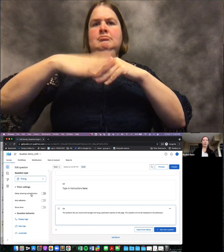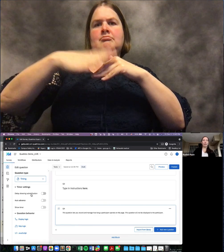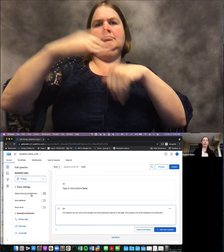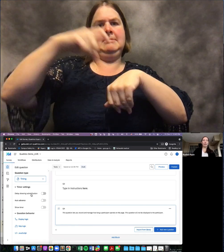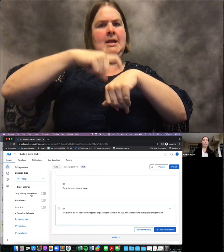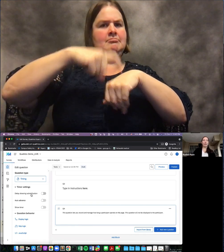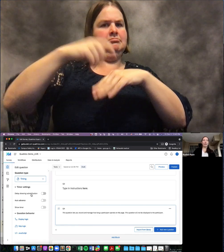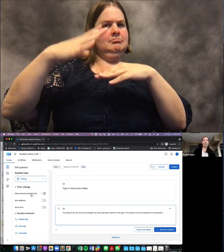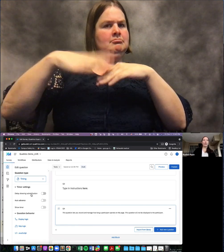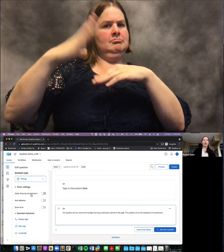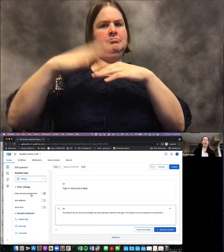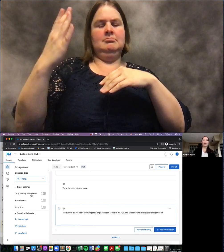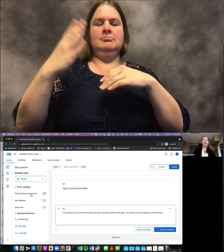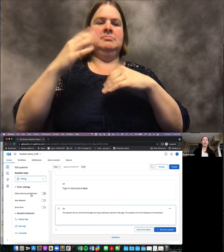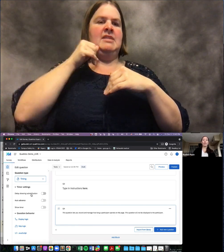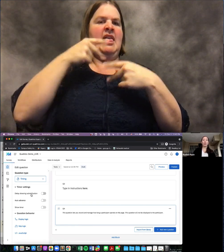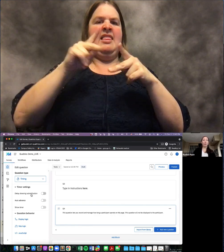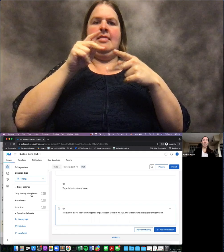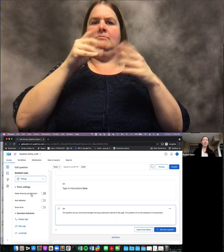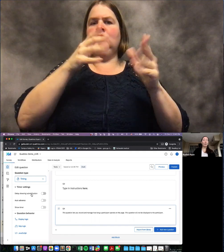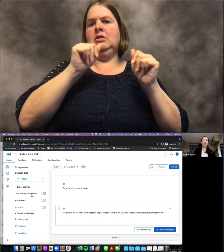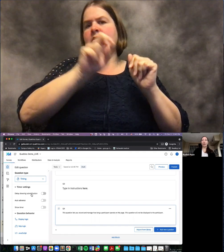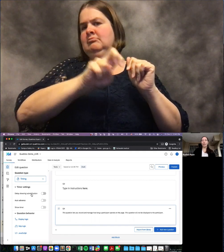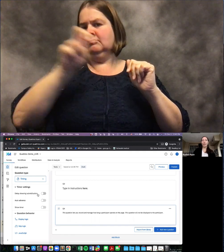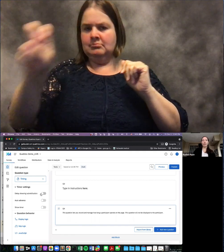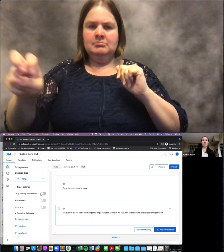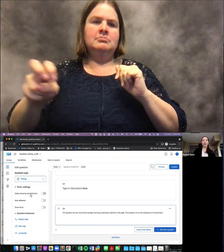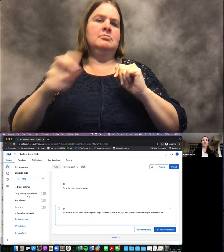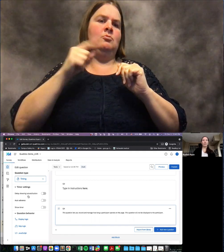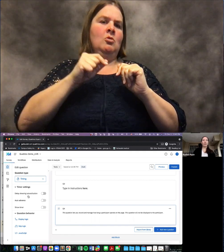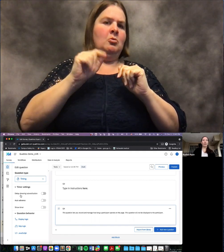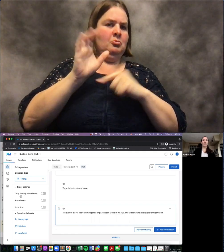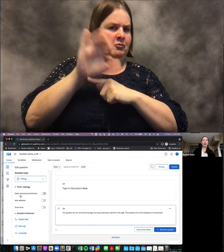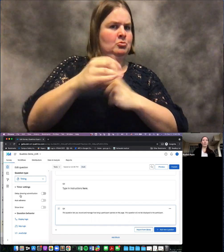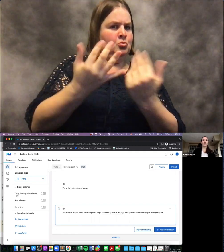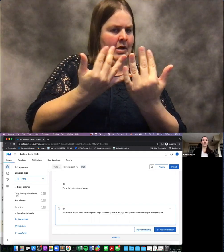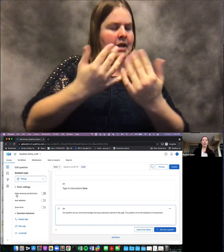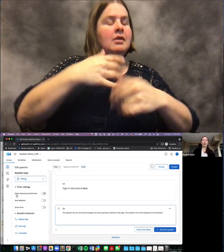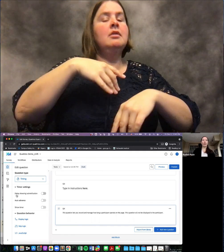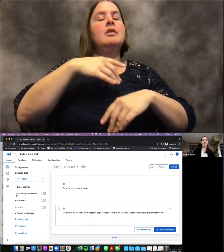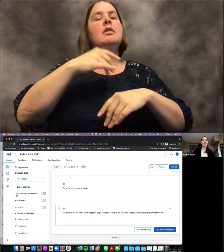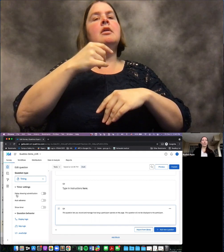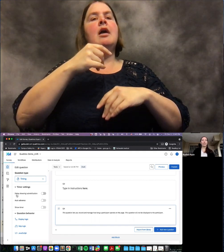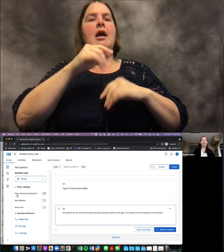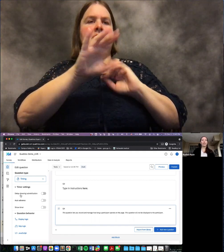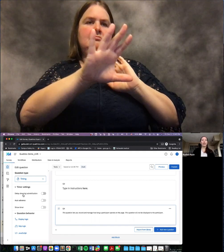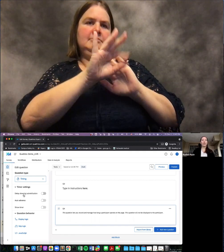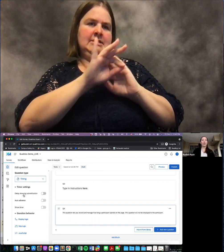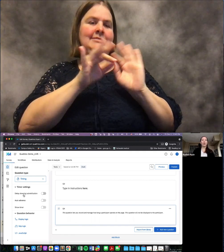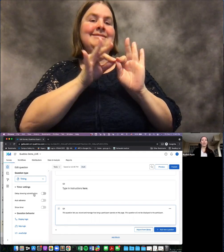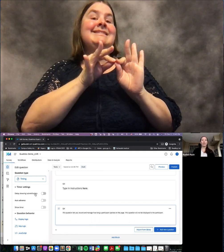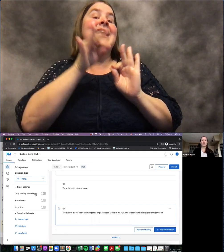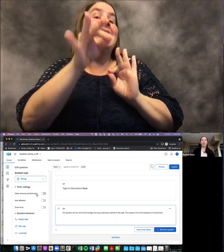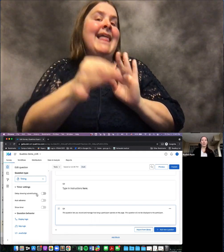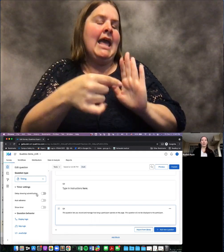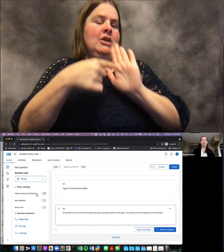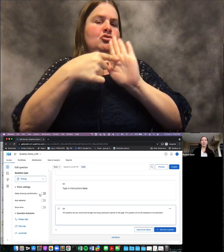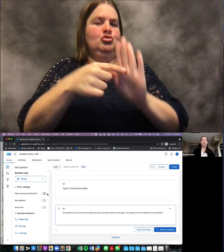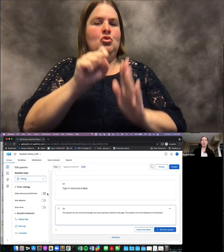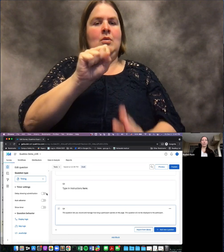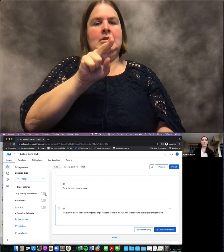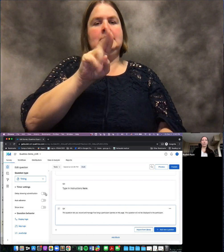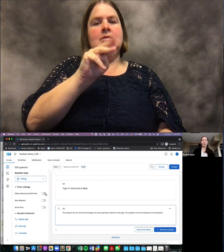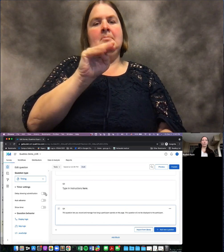particular person needs to wait before advancing, I would pick delay showing submit